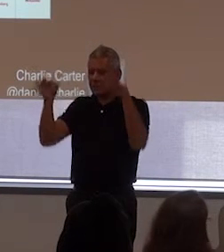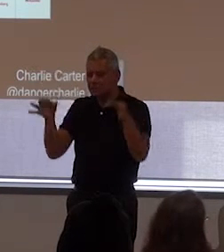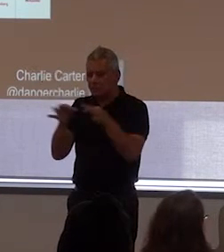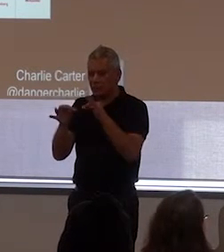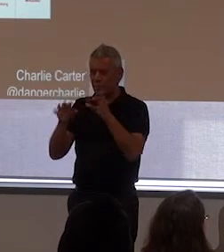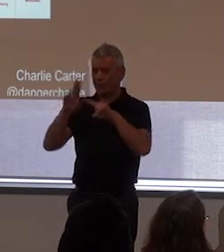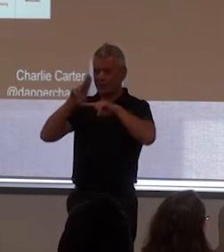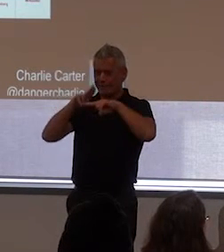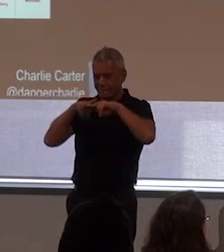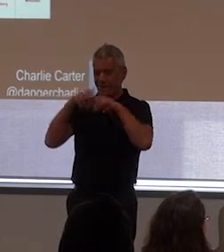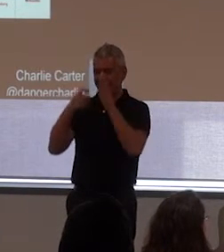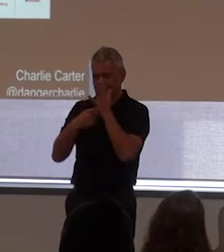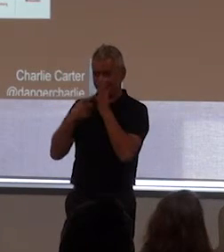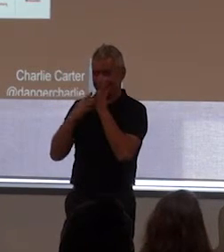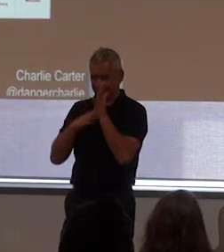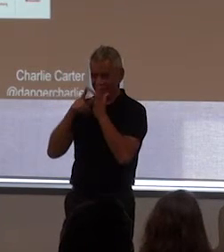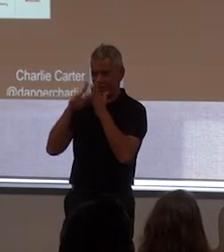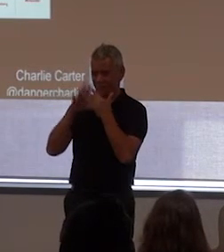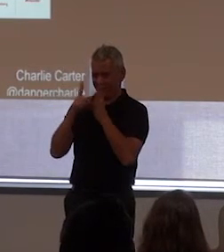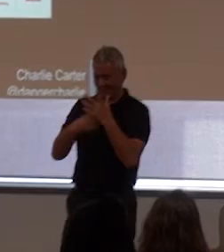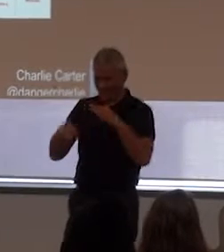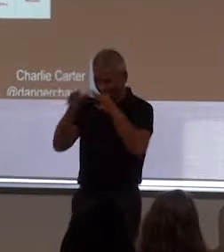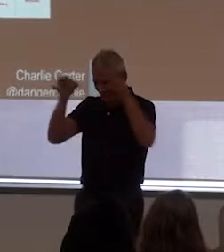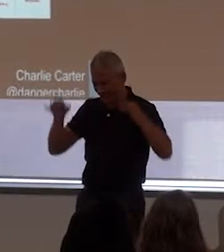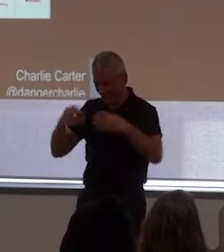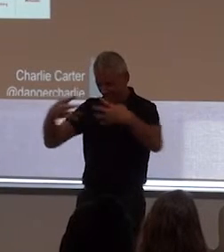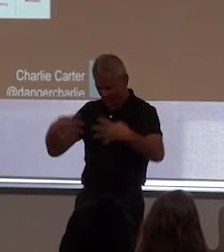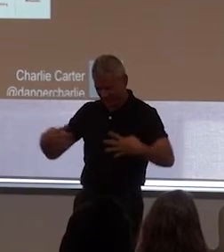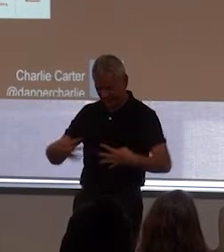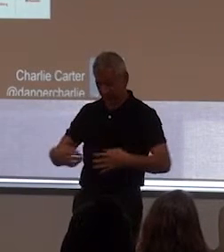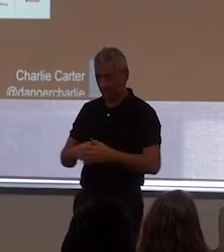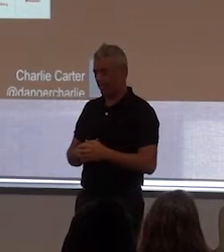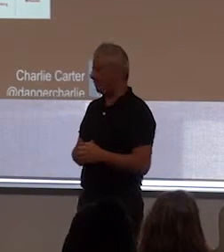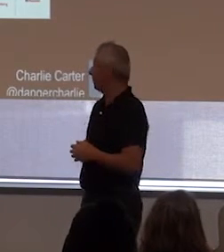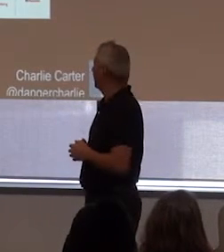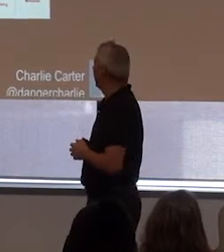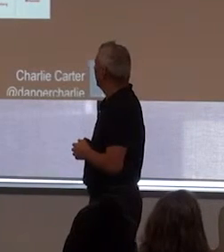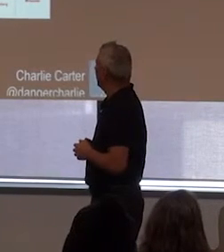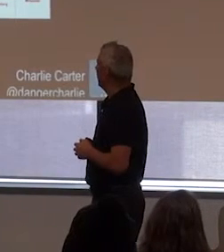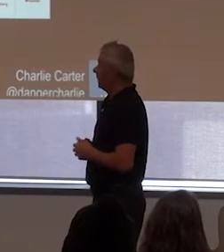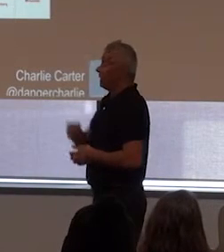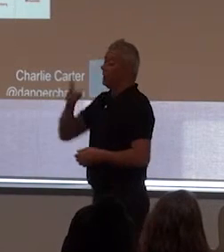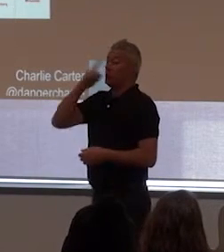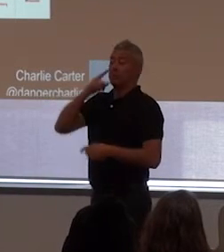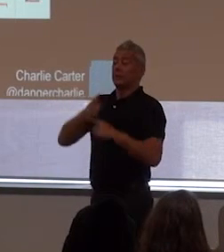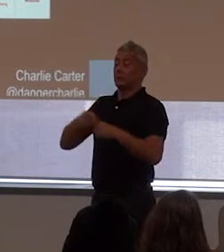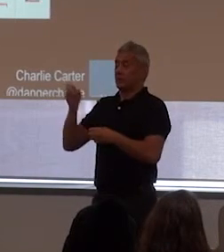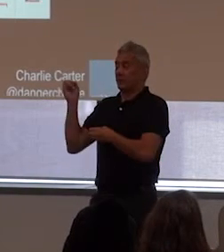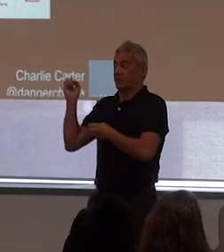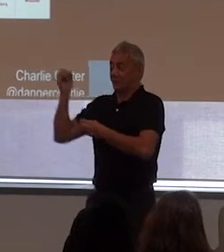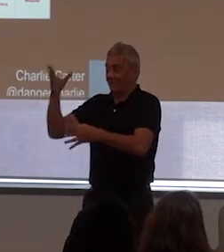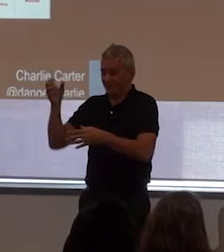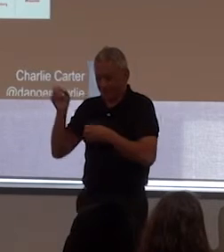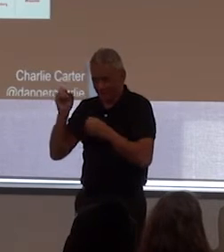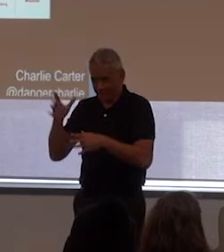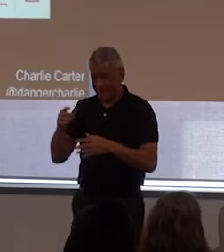put together in a book called A Web for Everyone. So I'm not going to hang around too long. We're going to go through these very quickly. But I